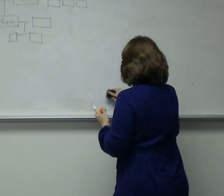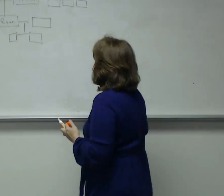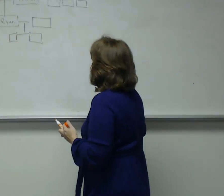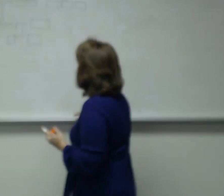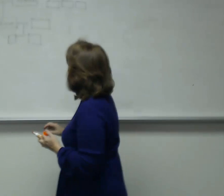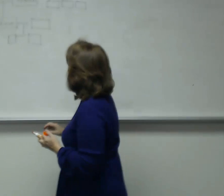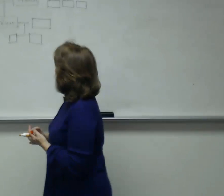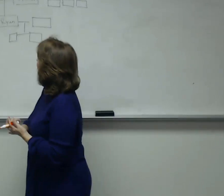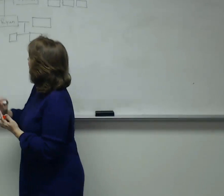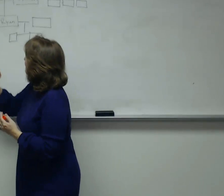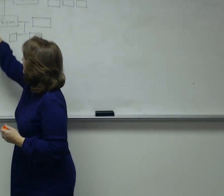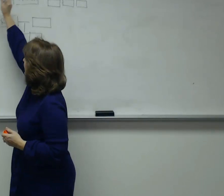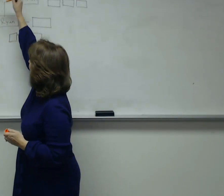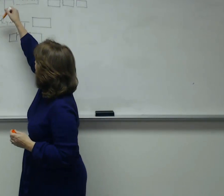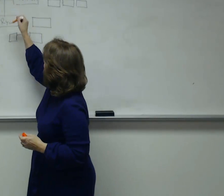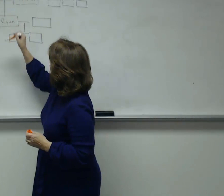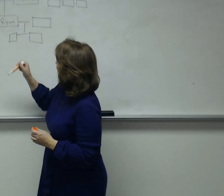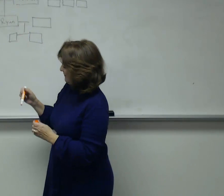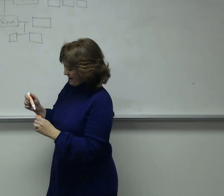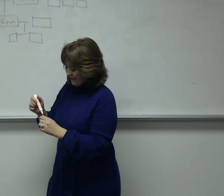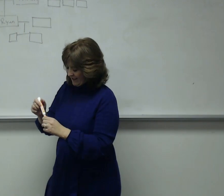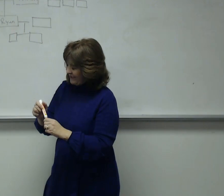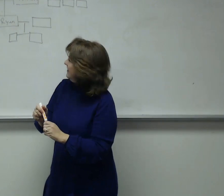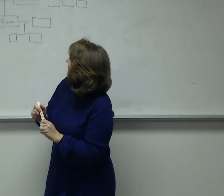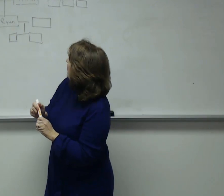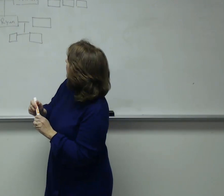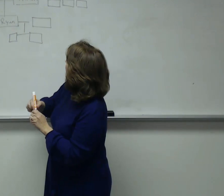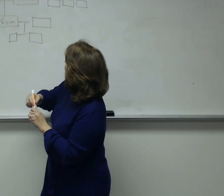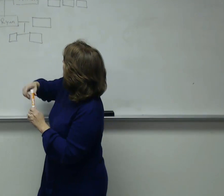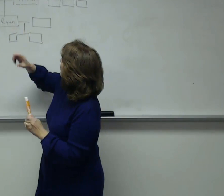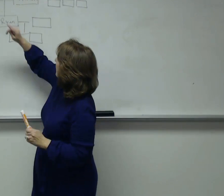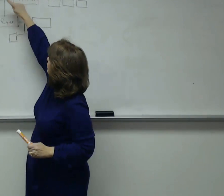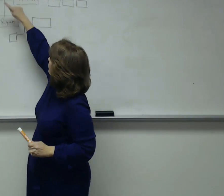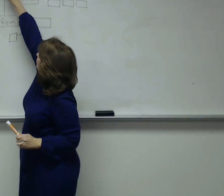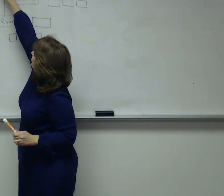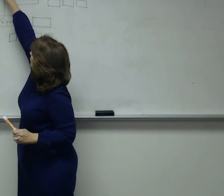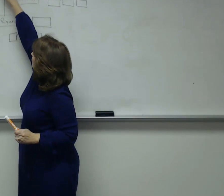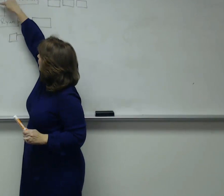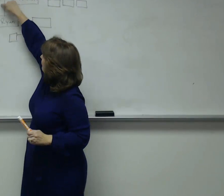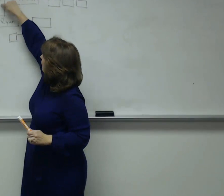So. Okay. So maybe as we go along, we can do this. Okay.